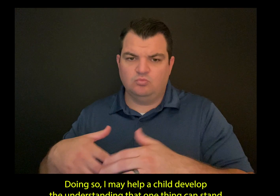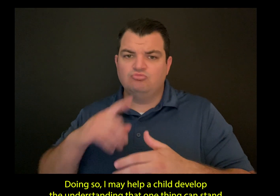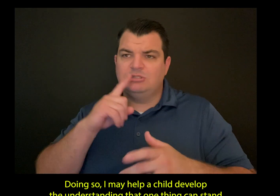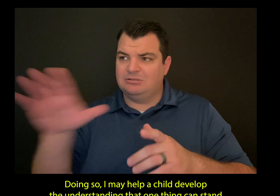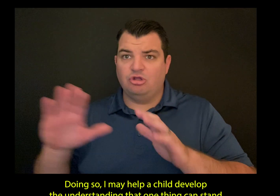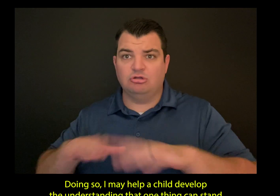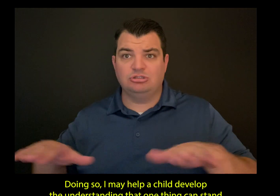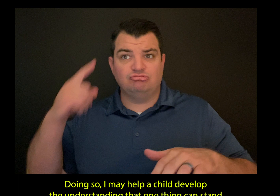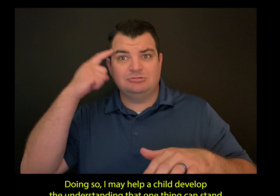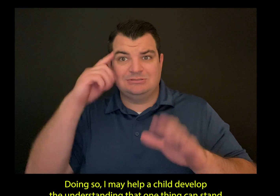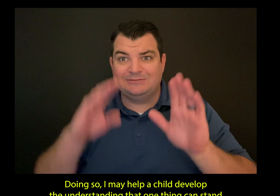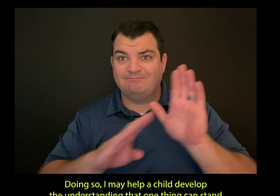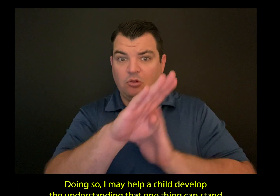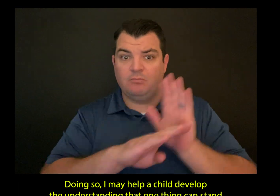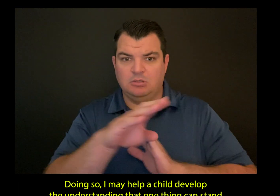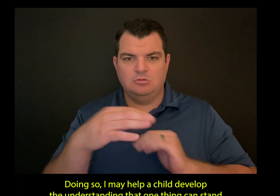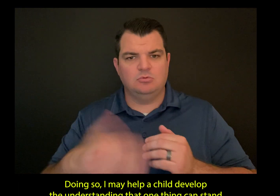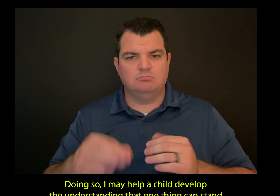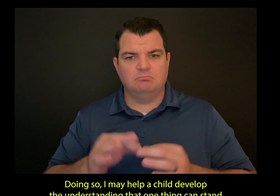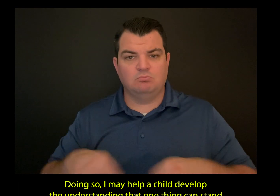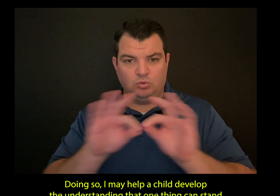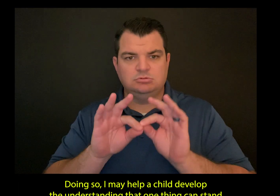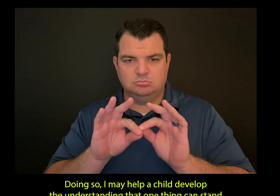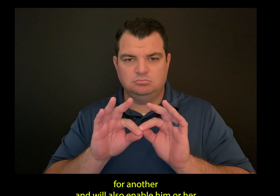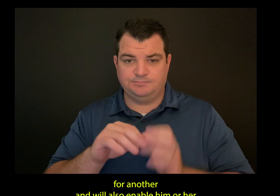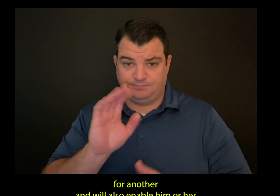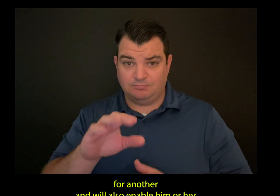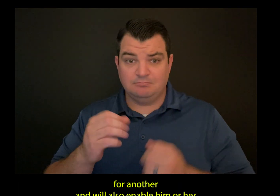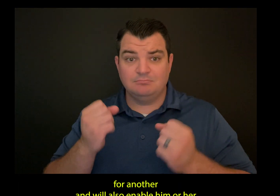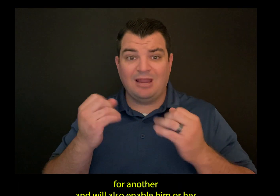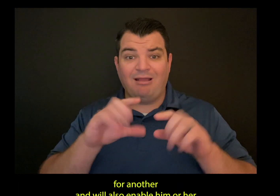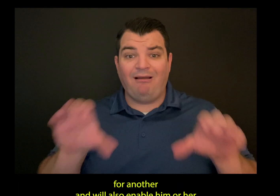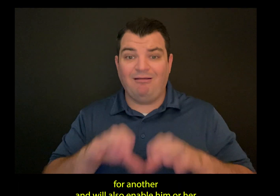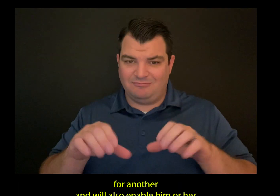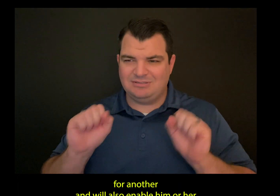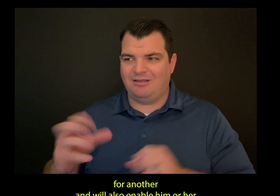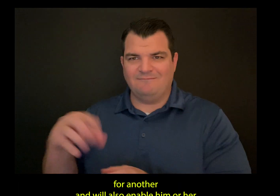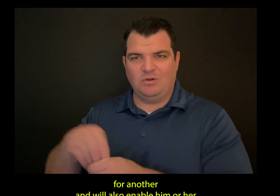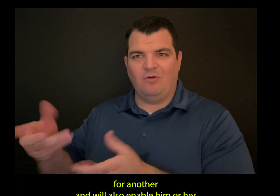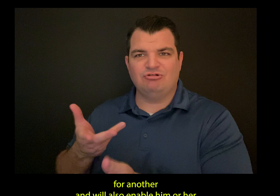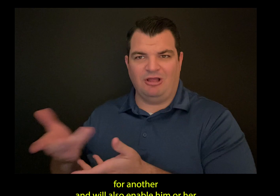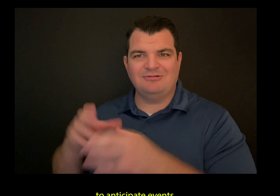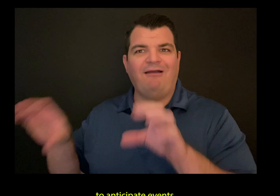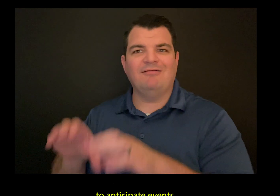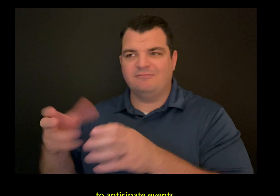Doing so may help a child develop the understanding that one thing can stand for another, and will also enable him or her to